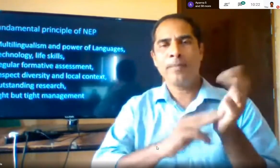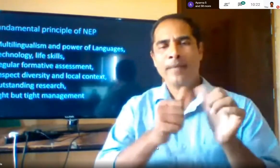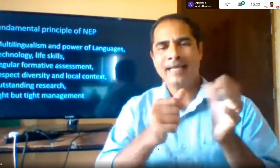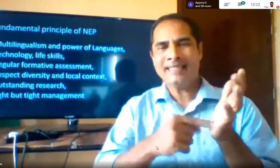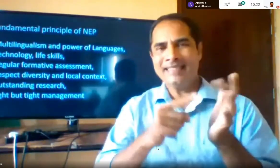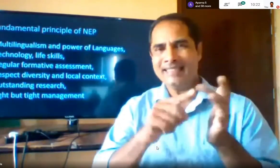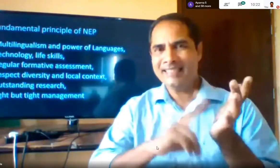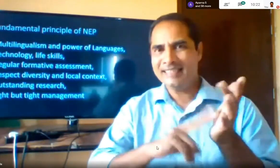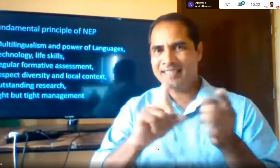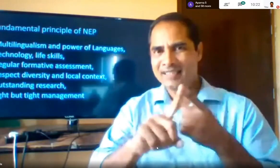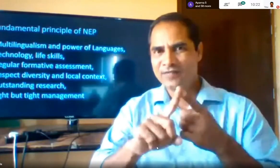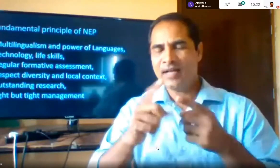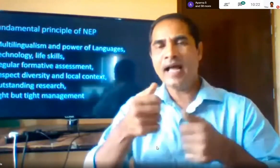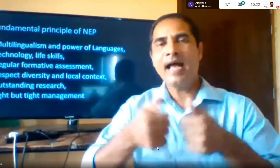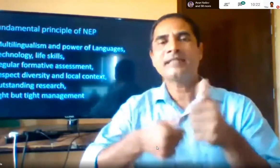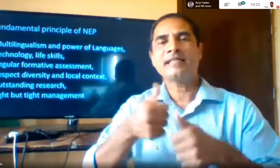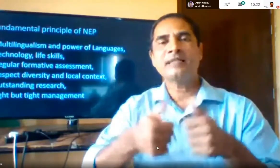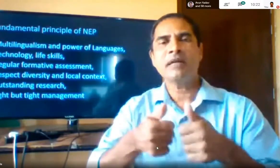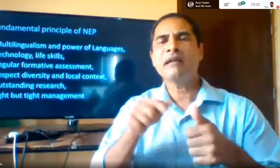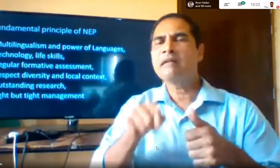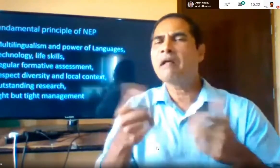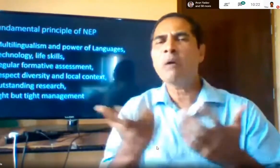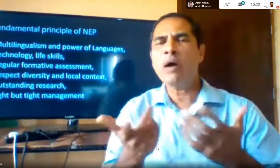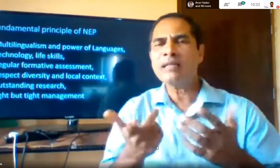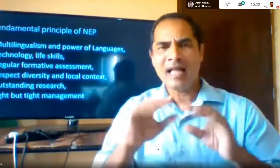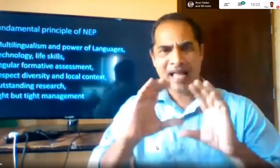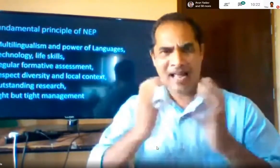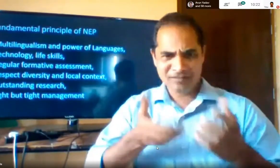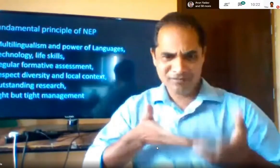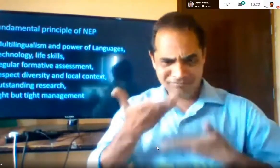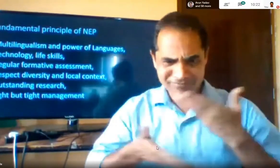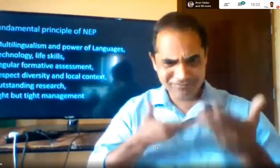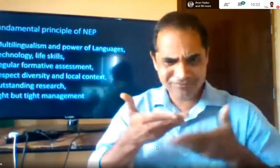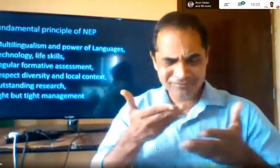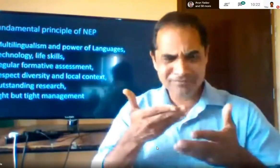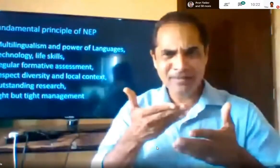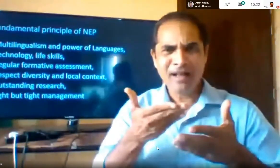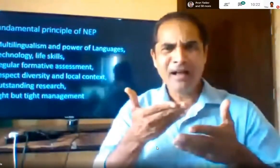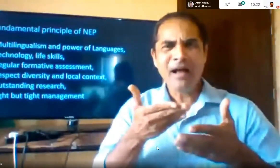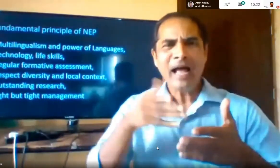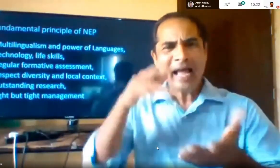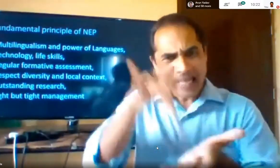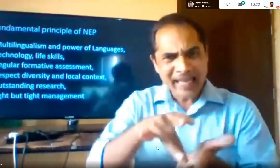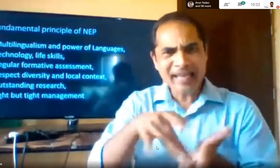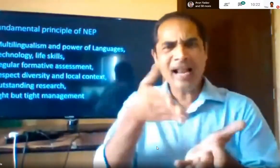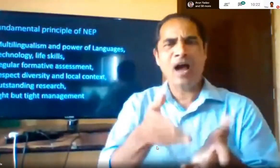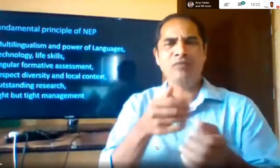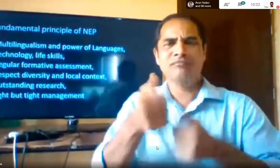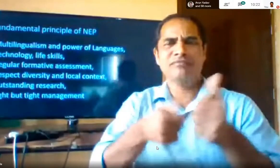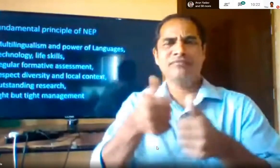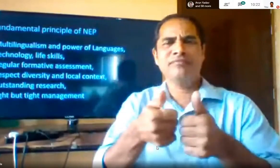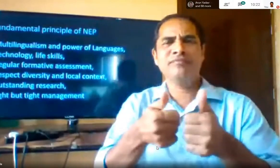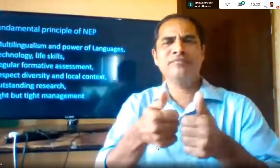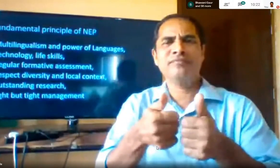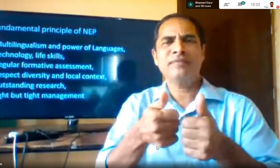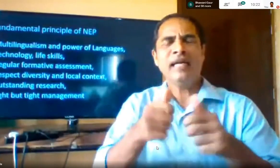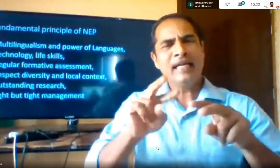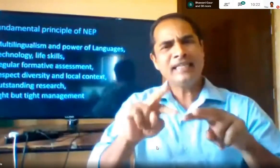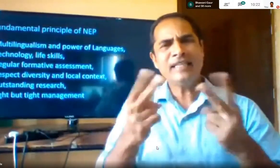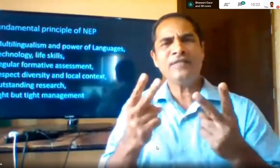changed. Now it is formative assessment. So we will be teaching them in the class. The exam